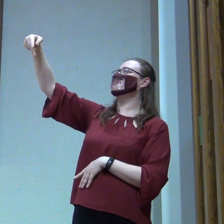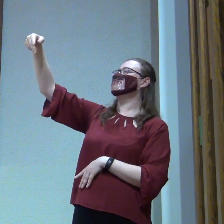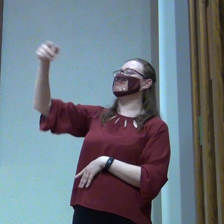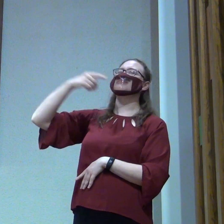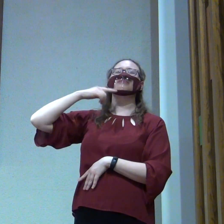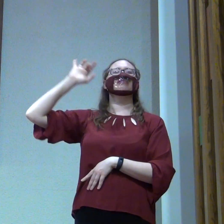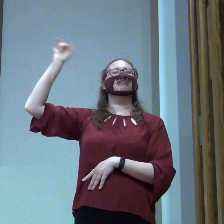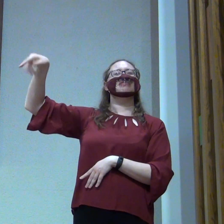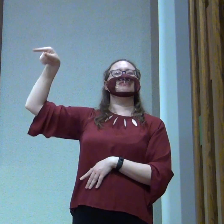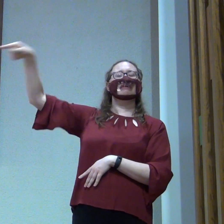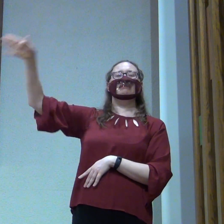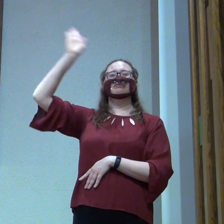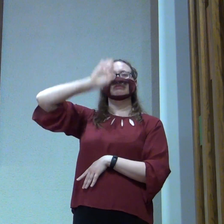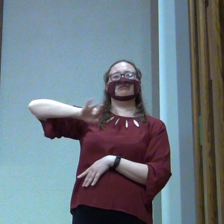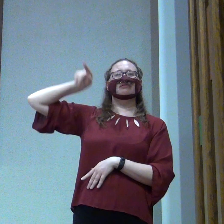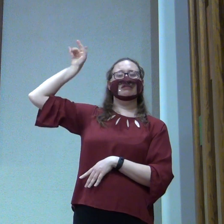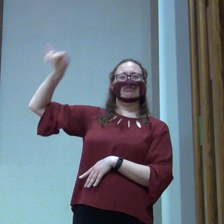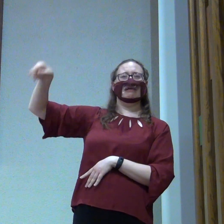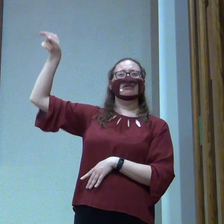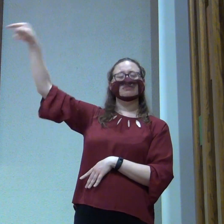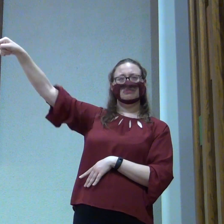and said, "There he is,